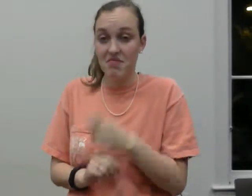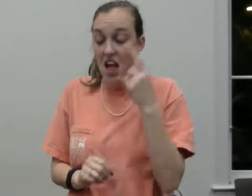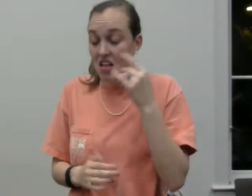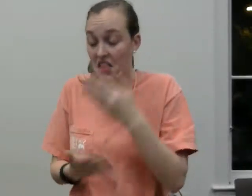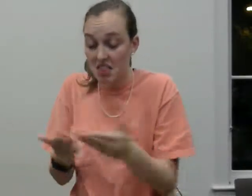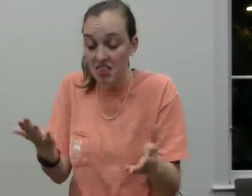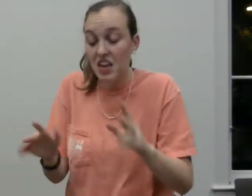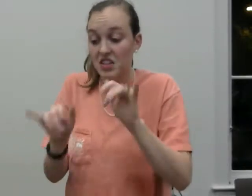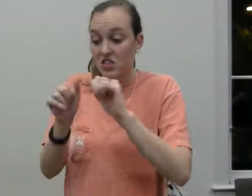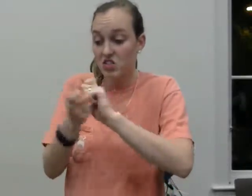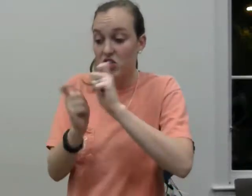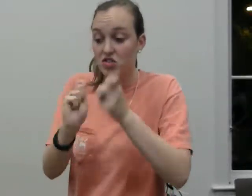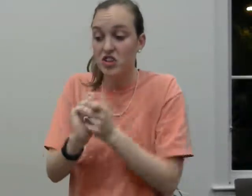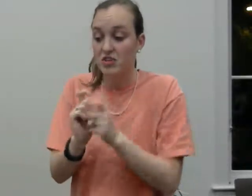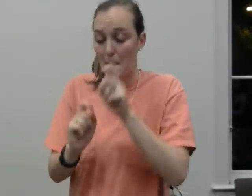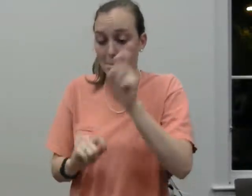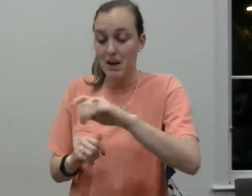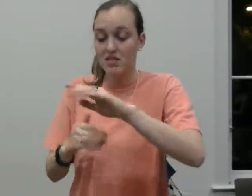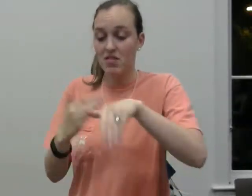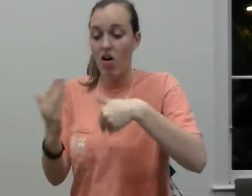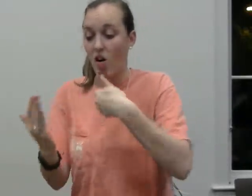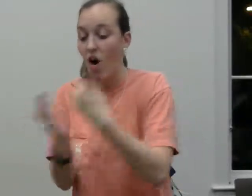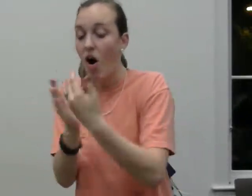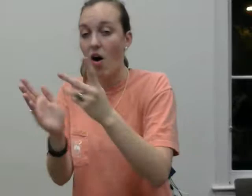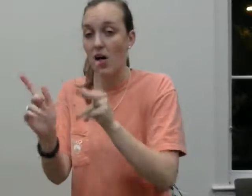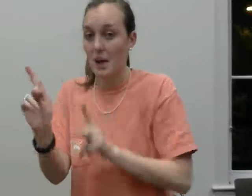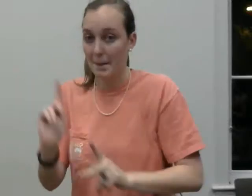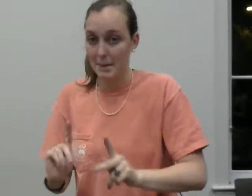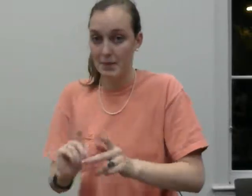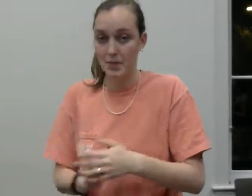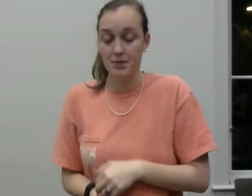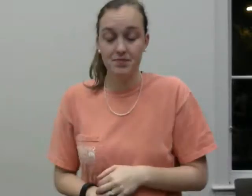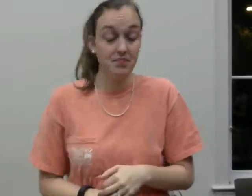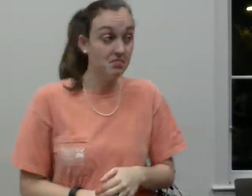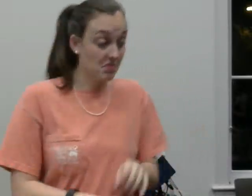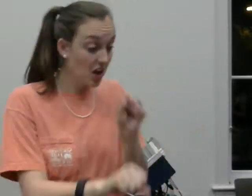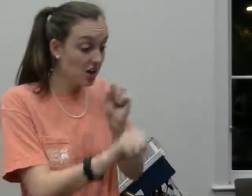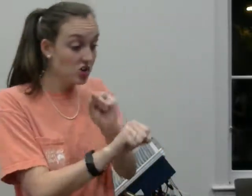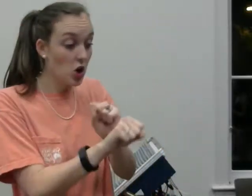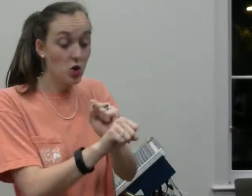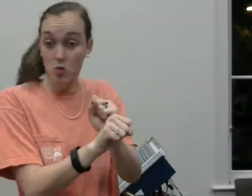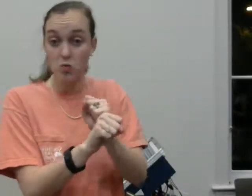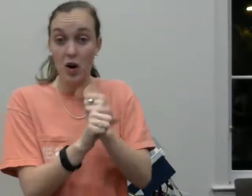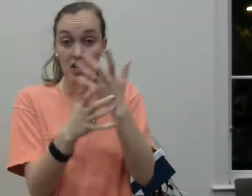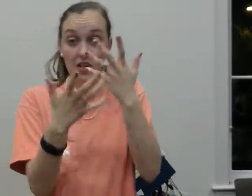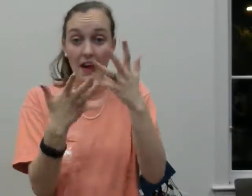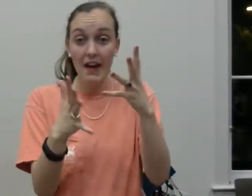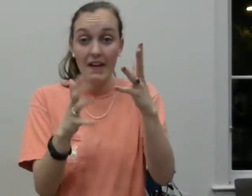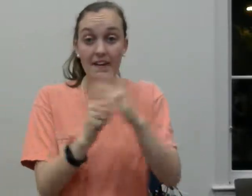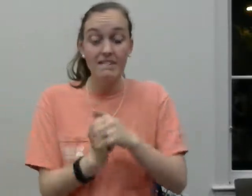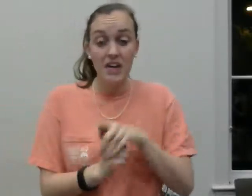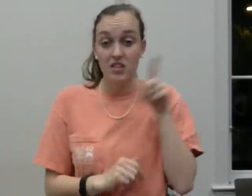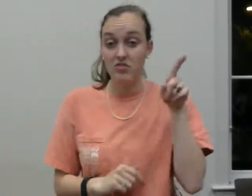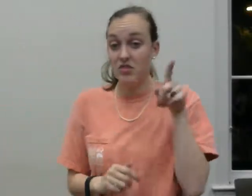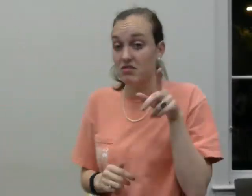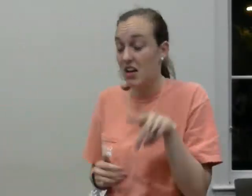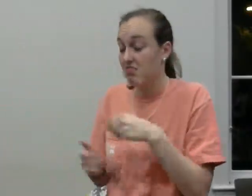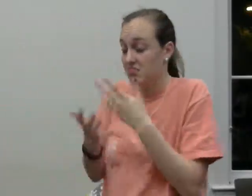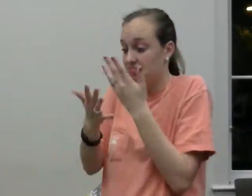They repealed most of the Townshend Acts, except, of course, that pesky little tax on tea. Number 8, think about the Stamp Act for a moment. What really ticked